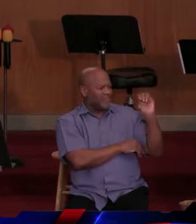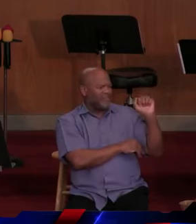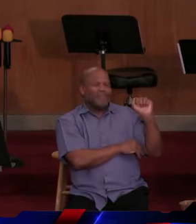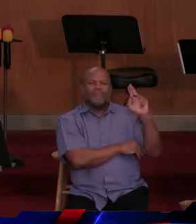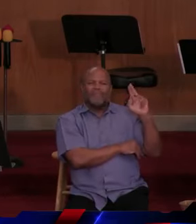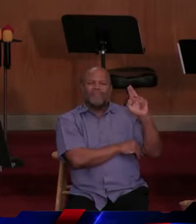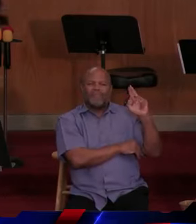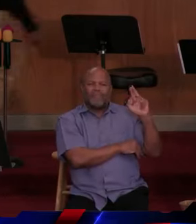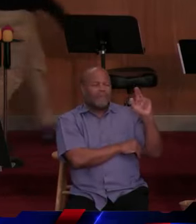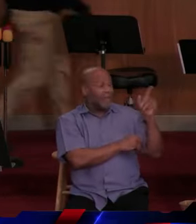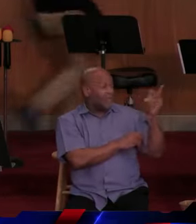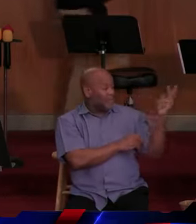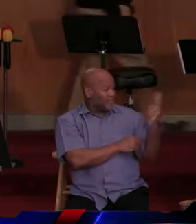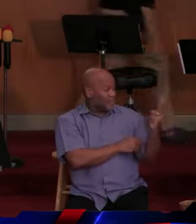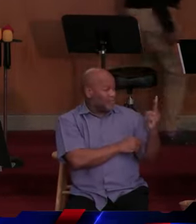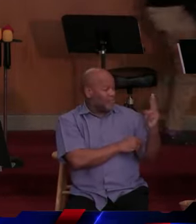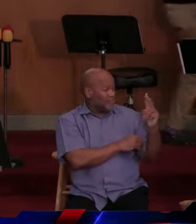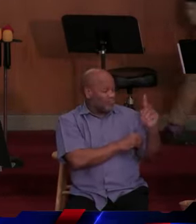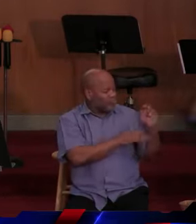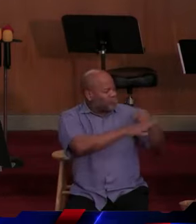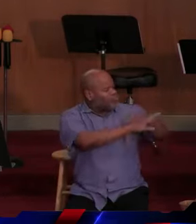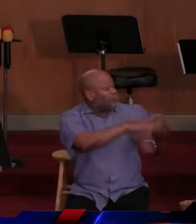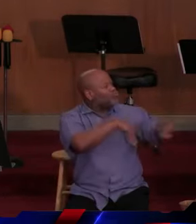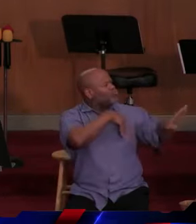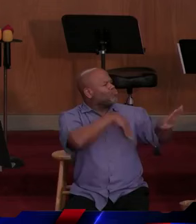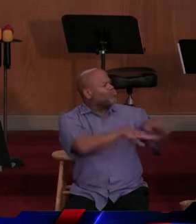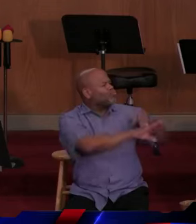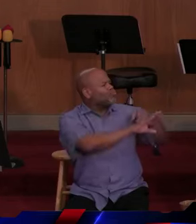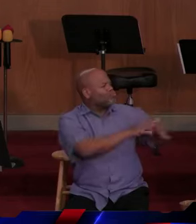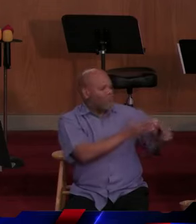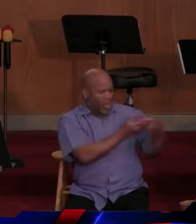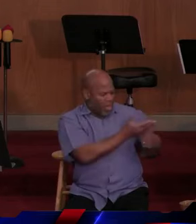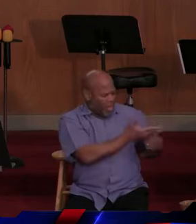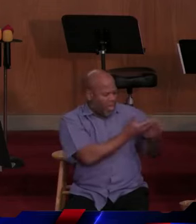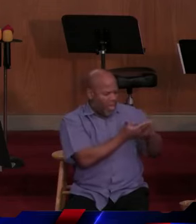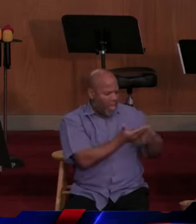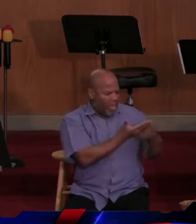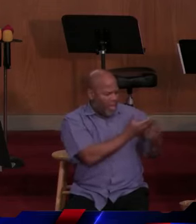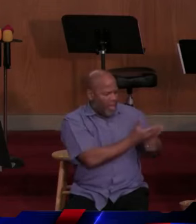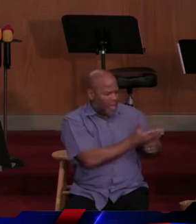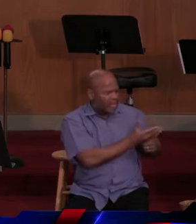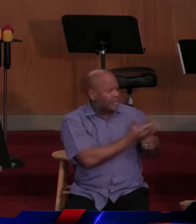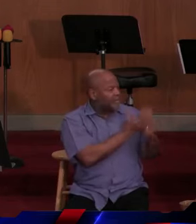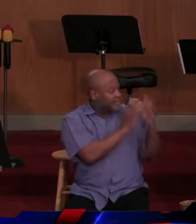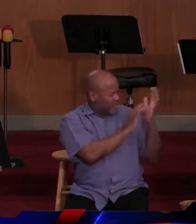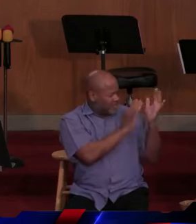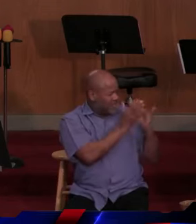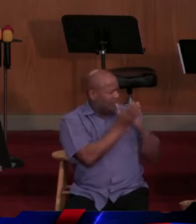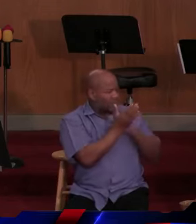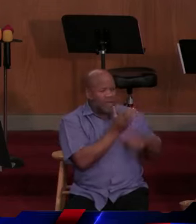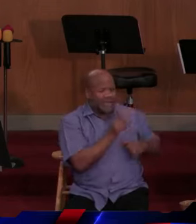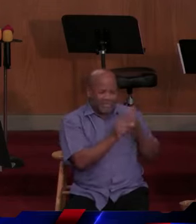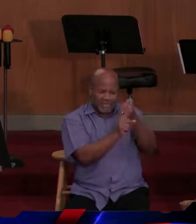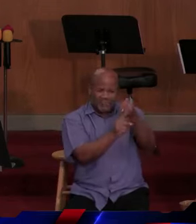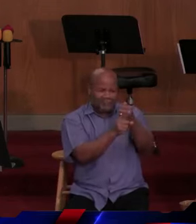And as they were walking and talking, Jesus Christ attached himself to them.